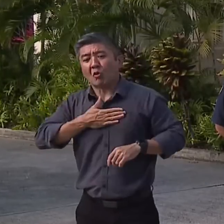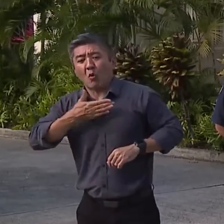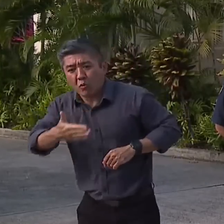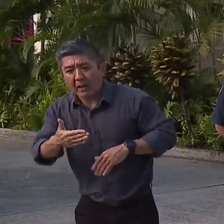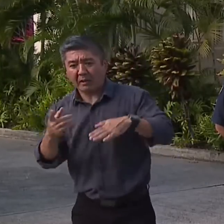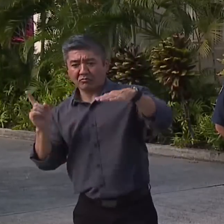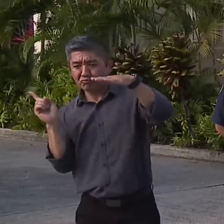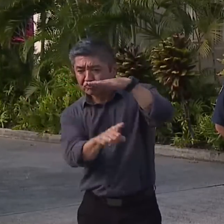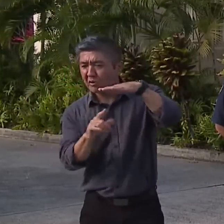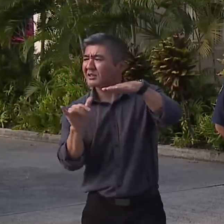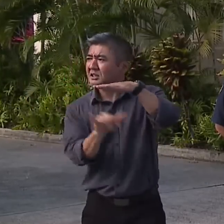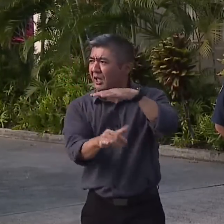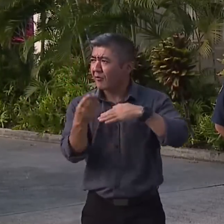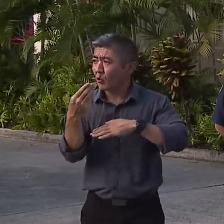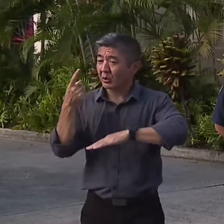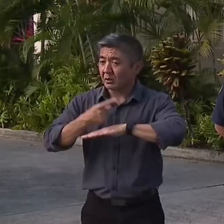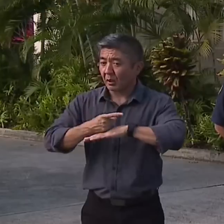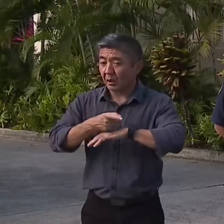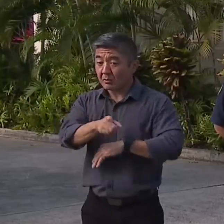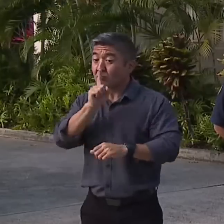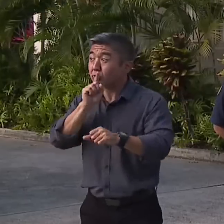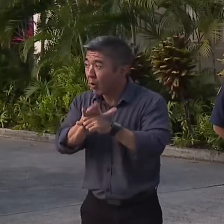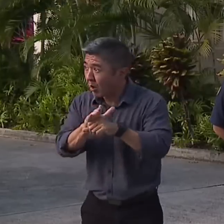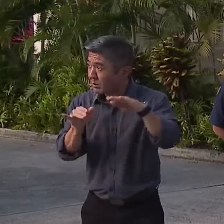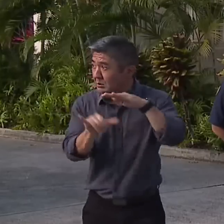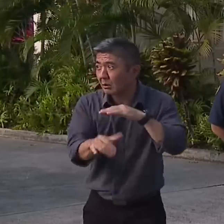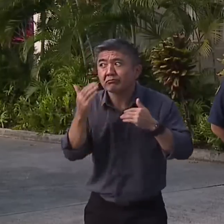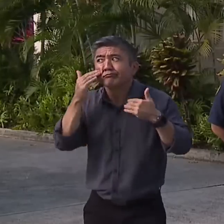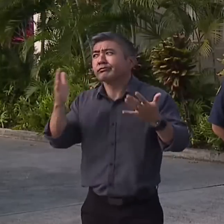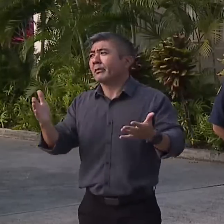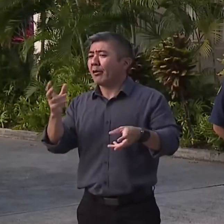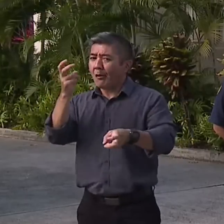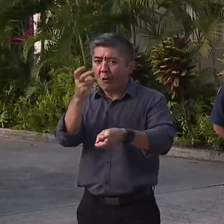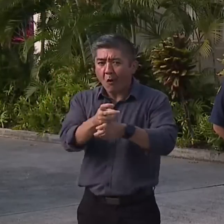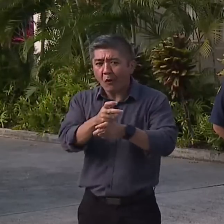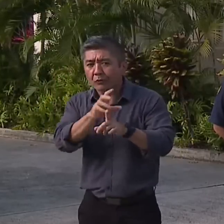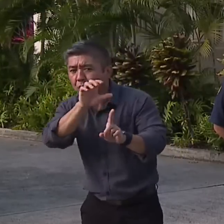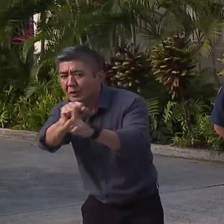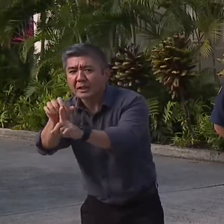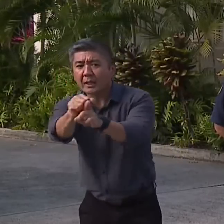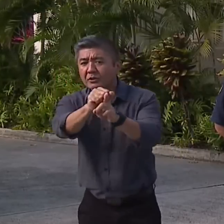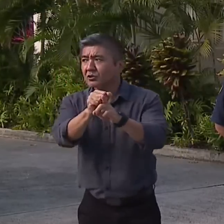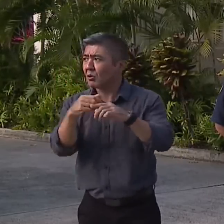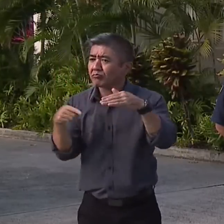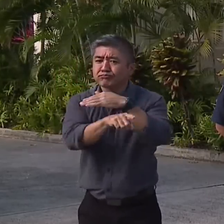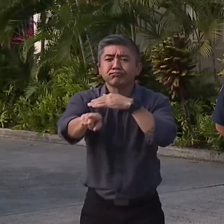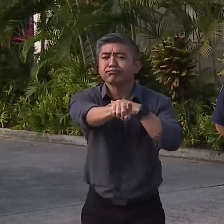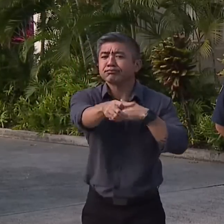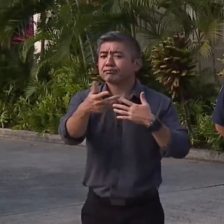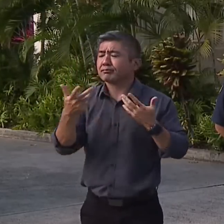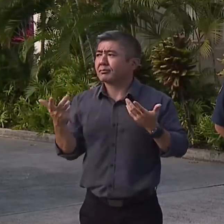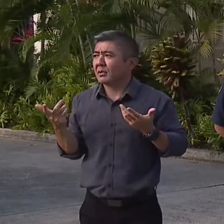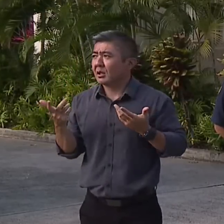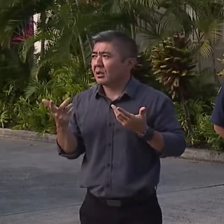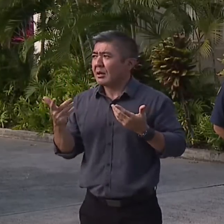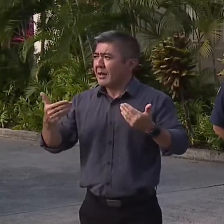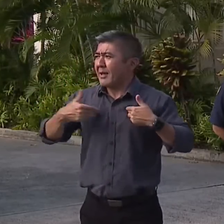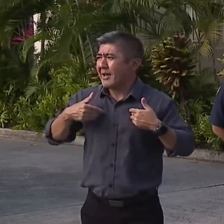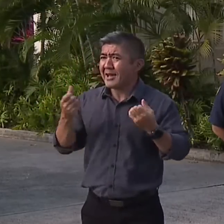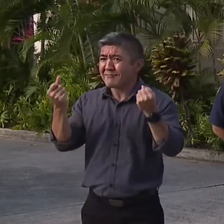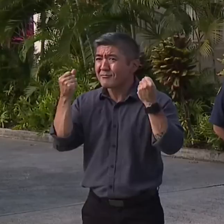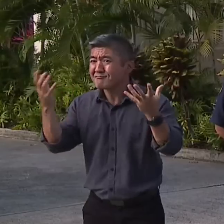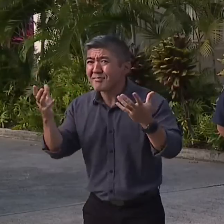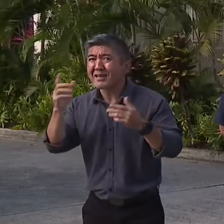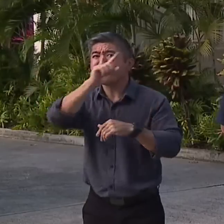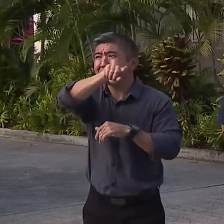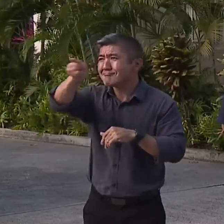are quarantined, and it becomes increasingly hard to enforce against quarantine breakers because of all the other things being placed on the Oahu